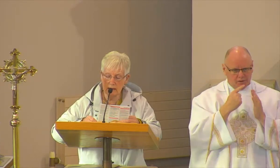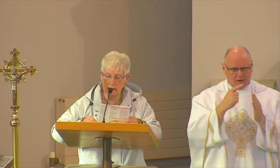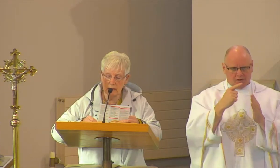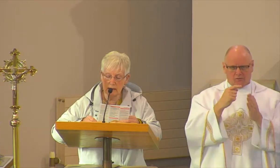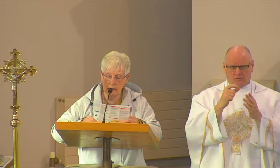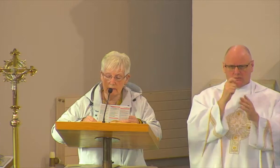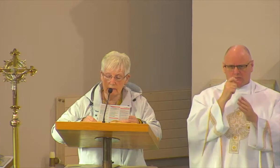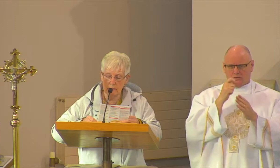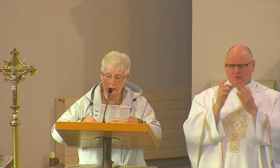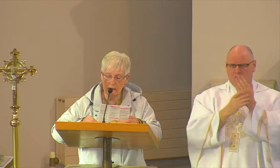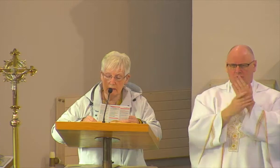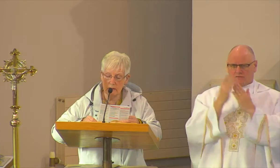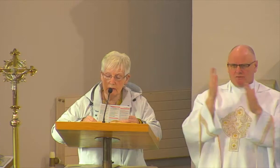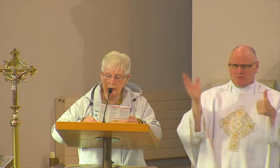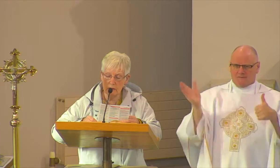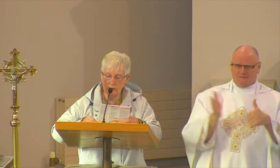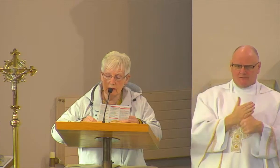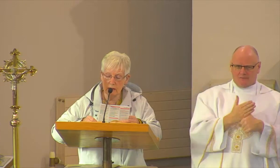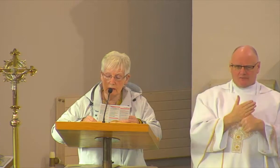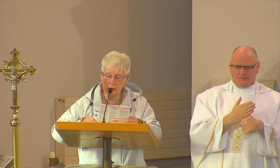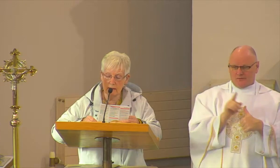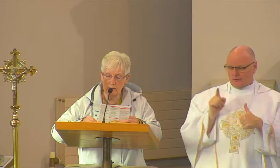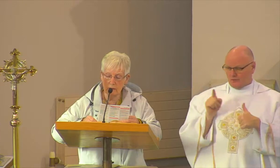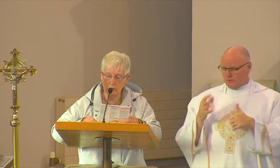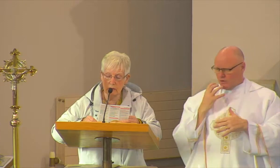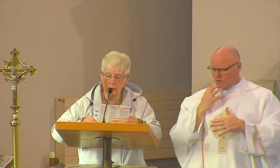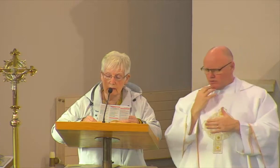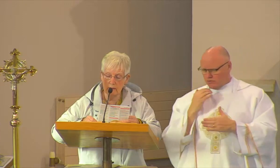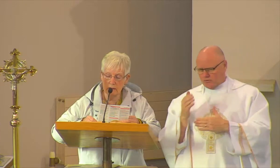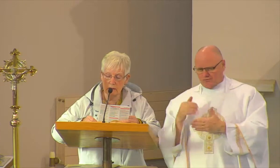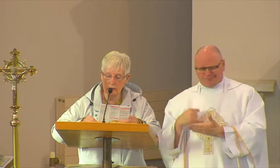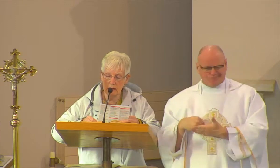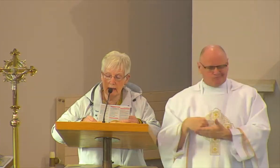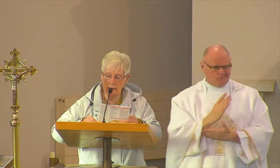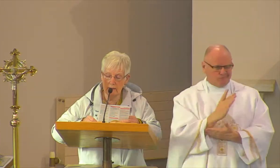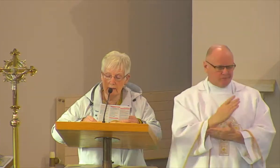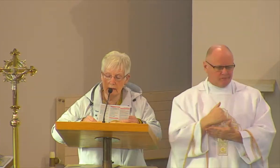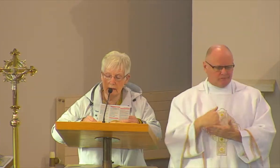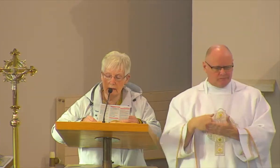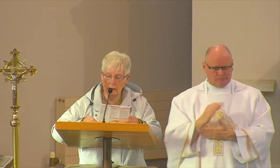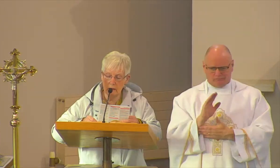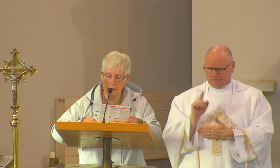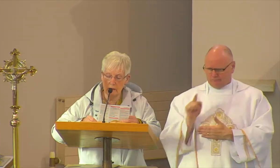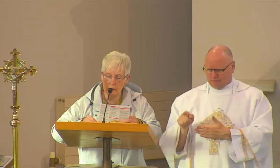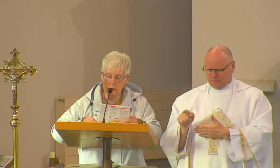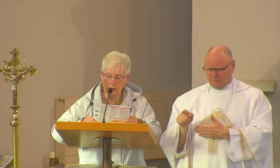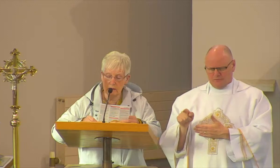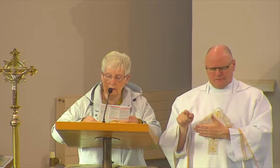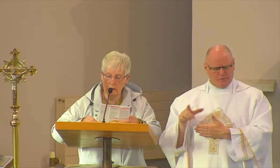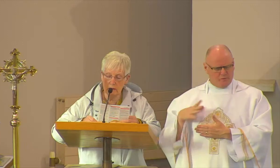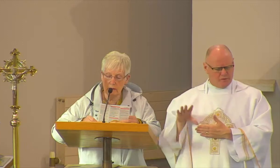it, since you do not think yourselves worthy of eternal life, we must turn to the